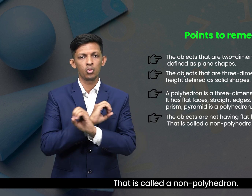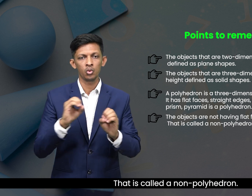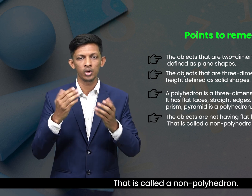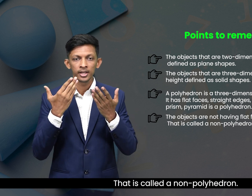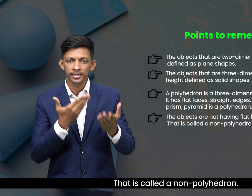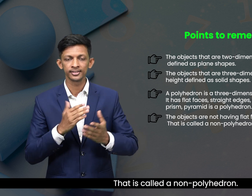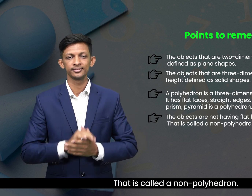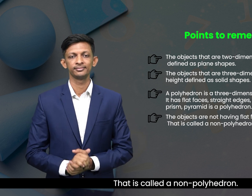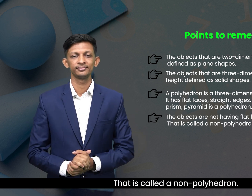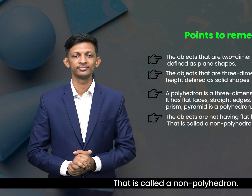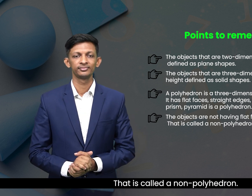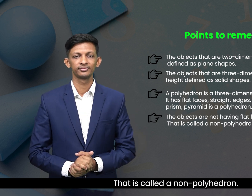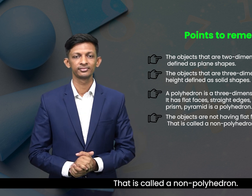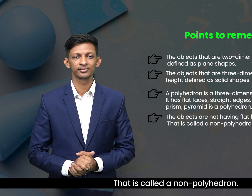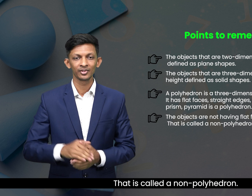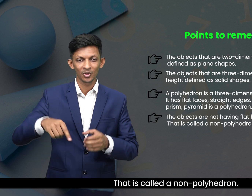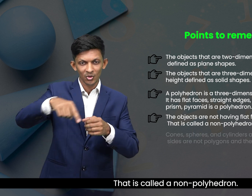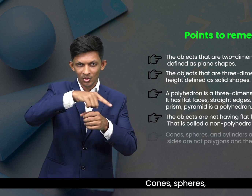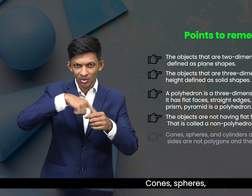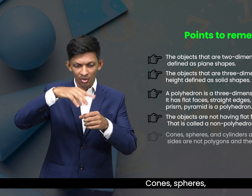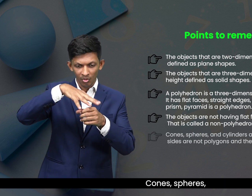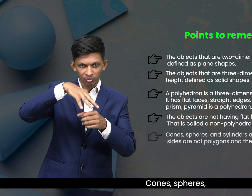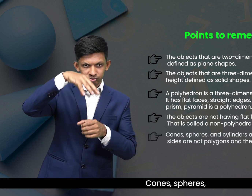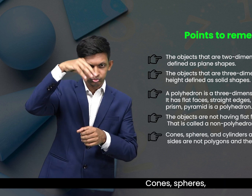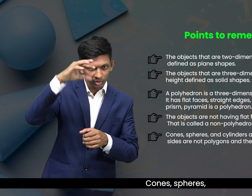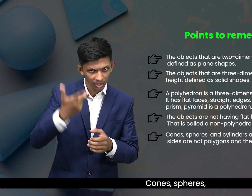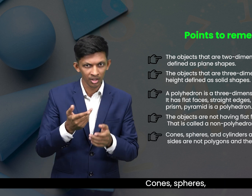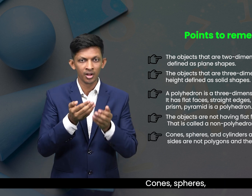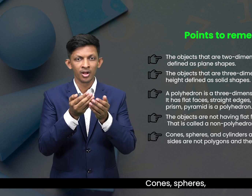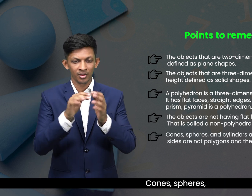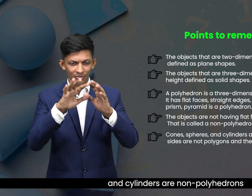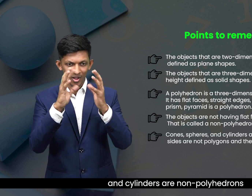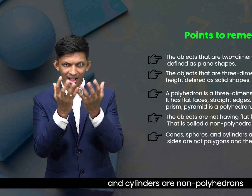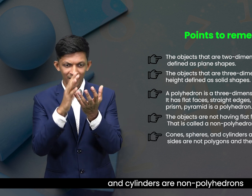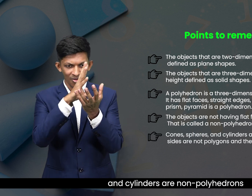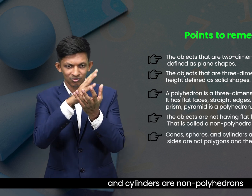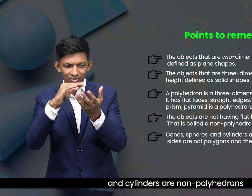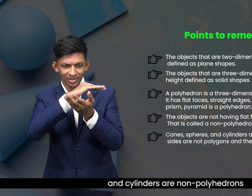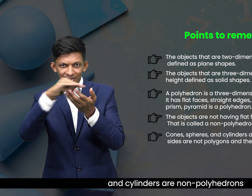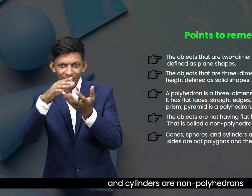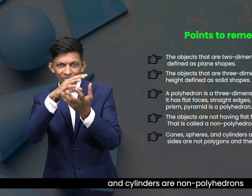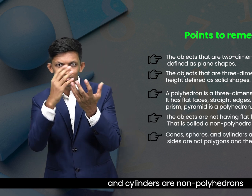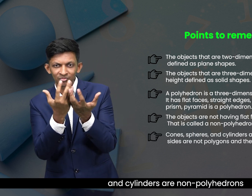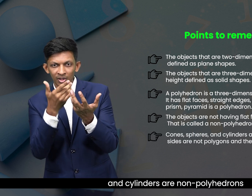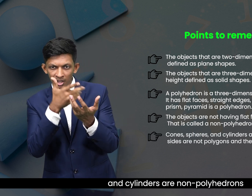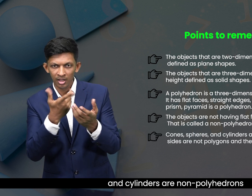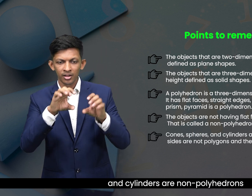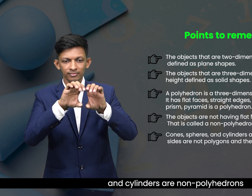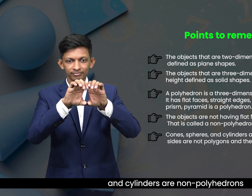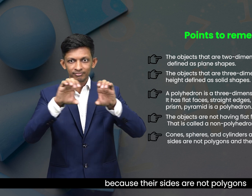a non-polyhedron. Cones, spheres and cylinders are non-polyhedrons